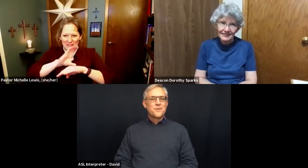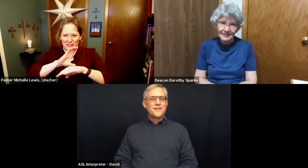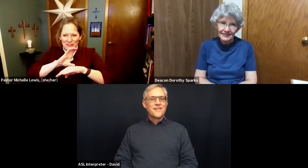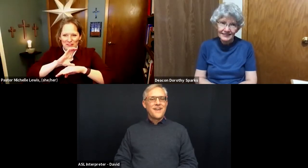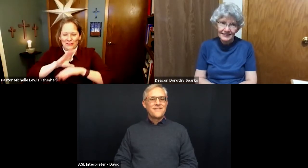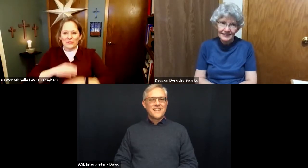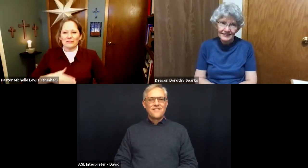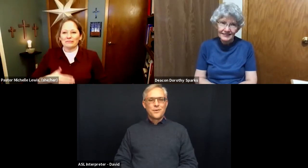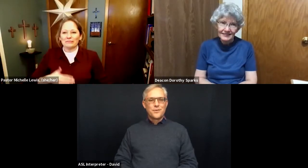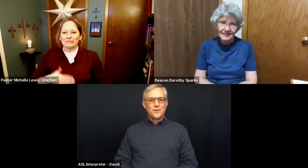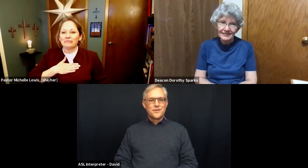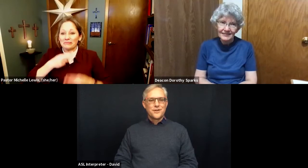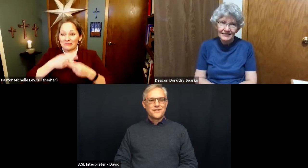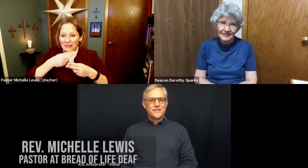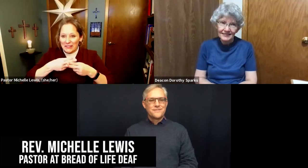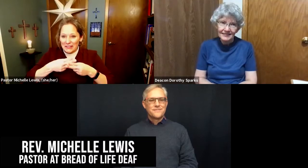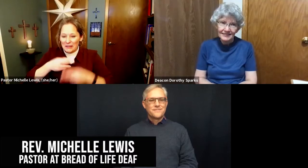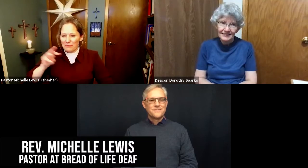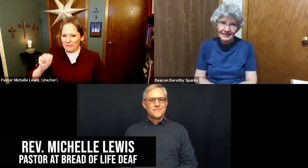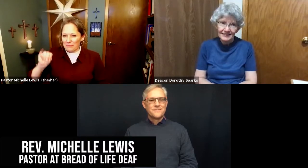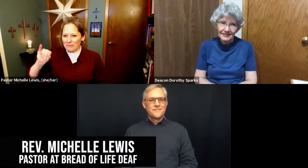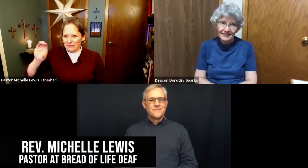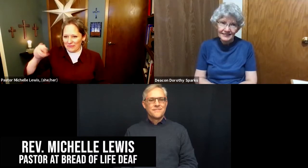Welcome to Bread of Life, Deaf Lutheran Church.